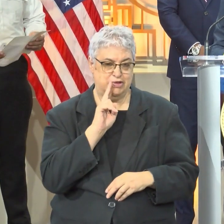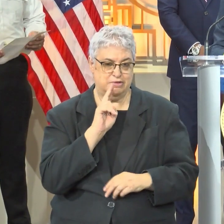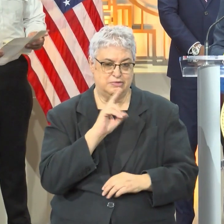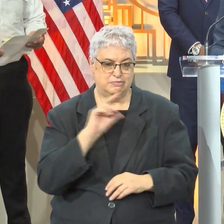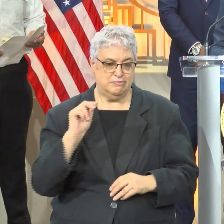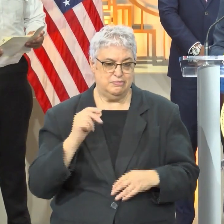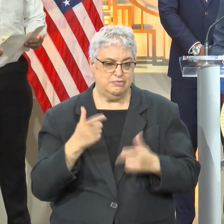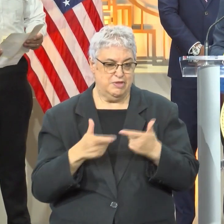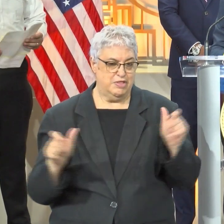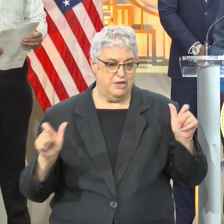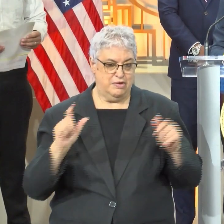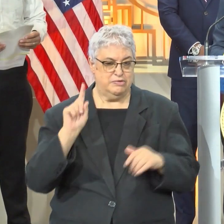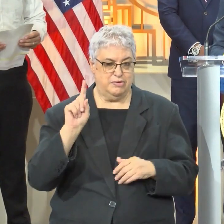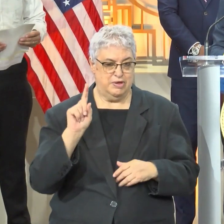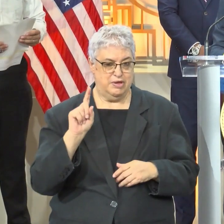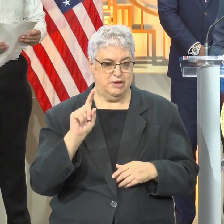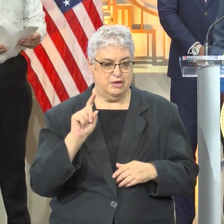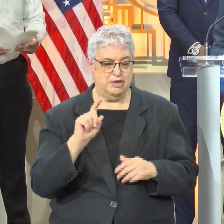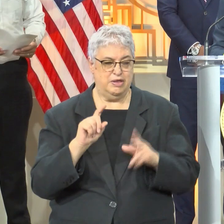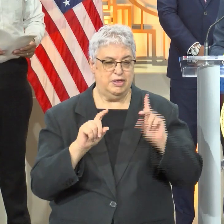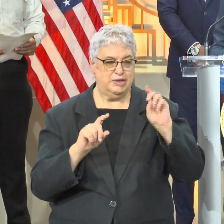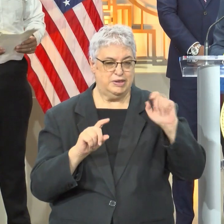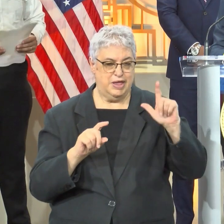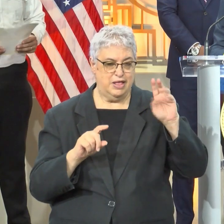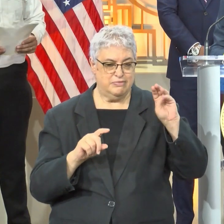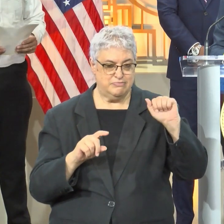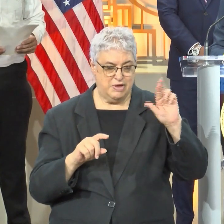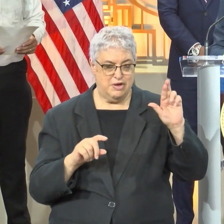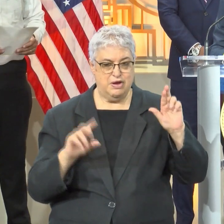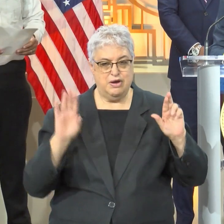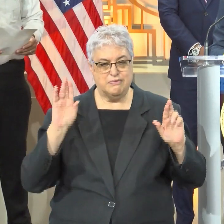And the larger ones, Butler, Del Mar Stadium,